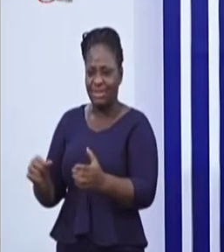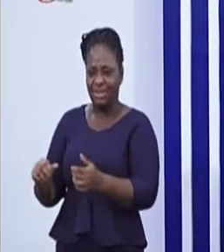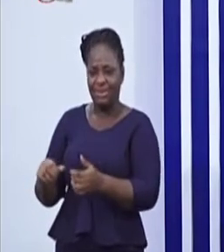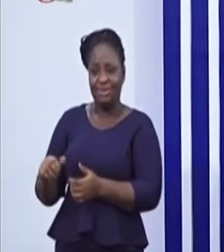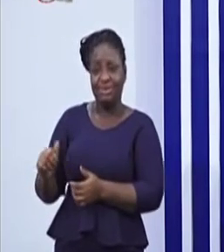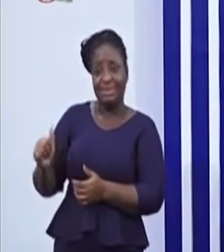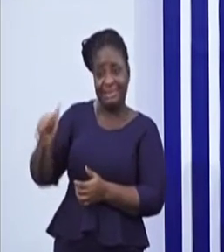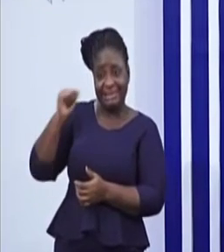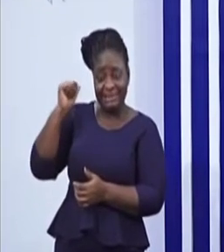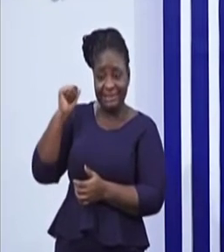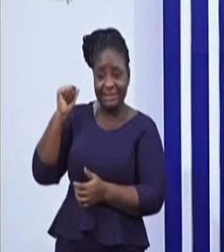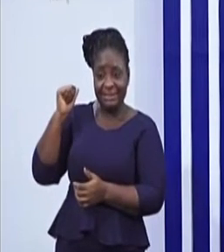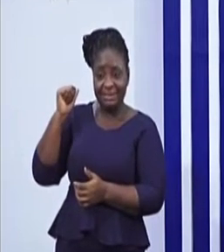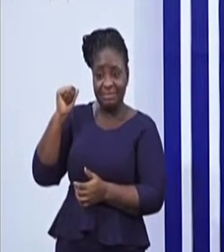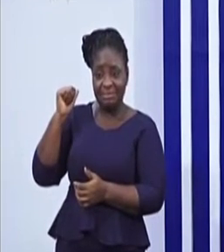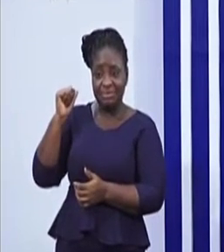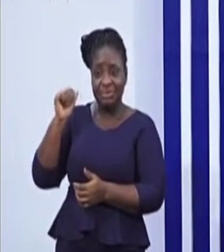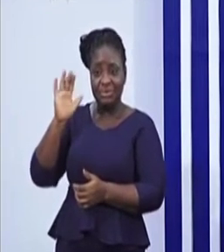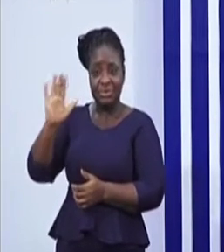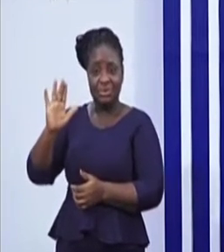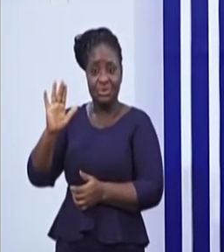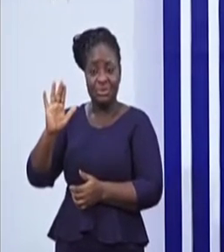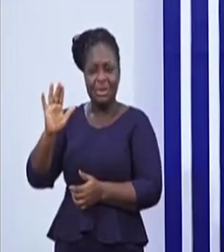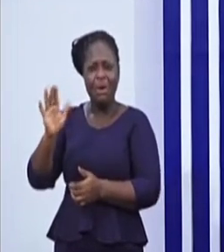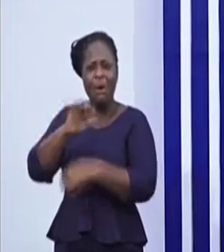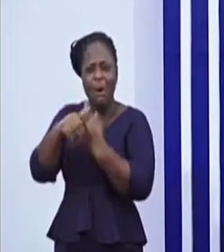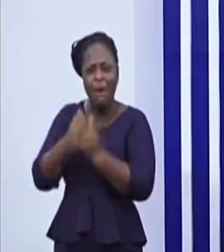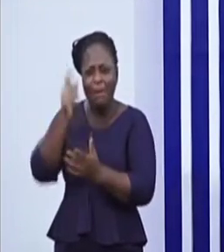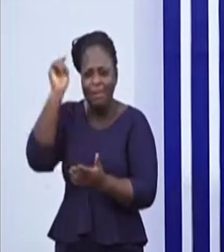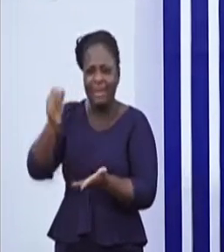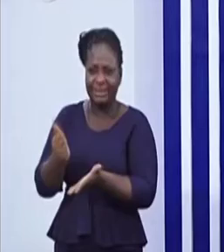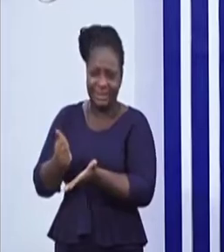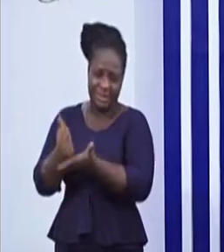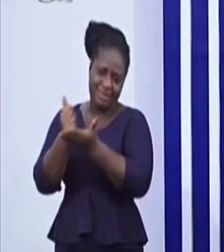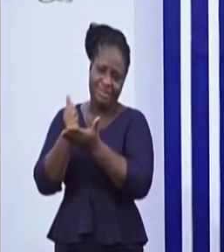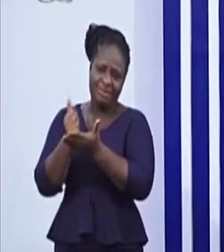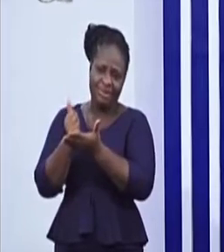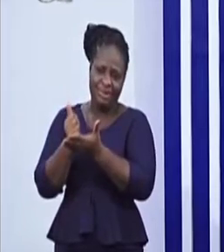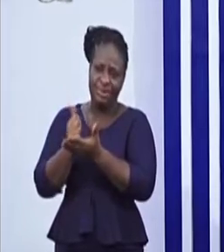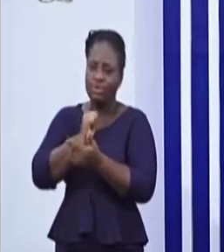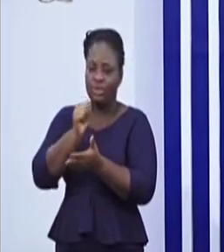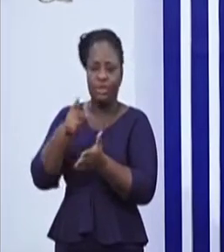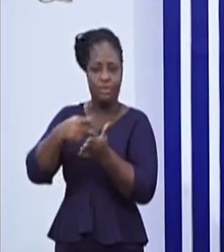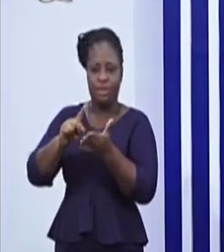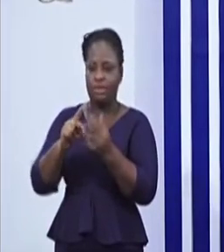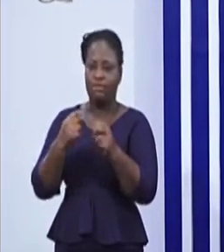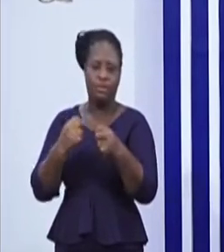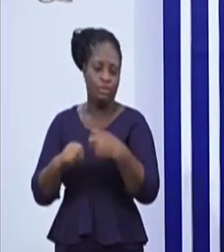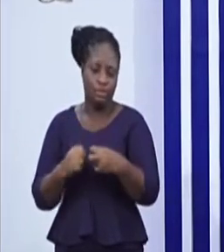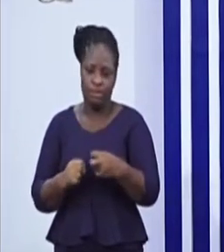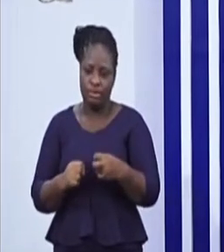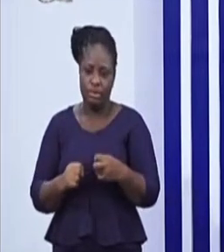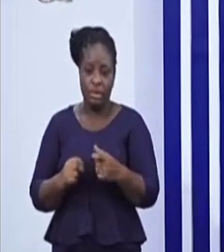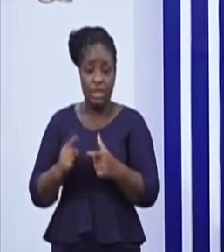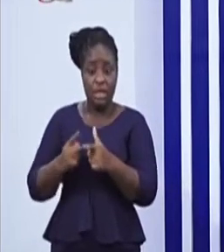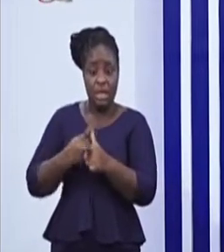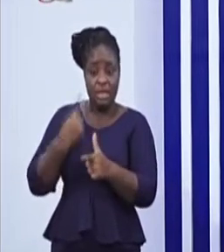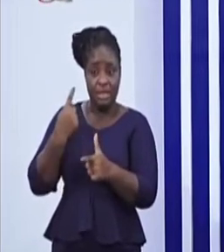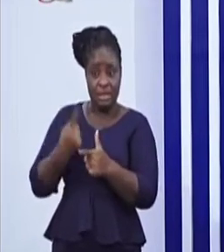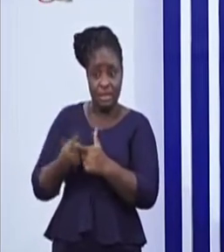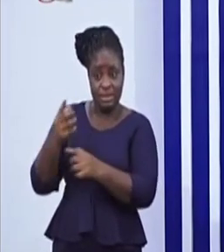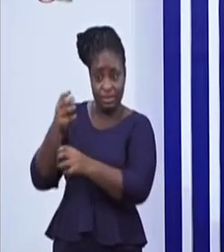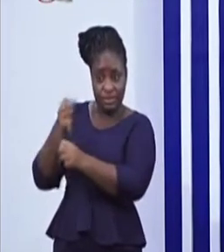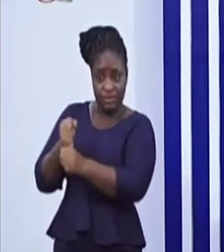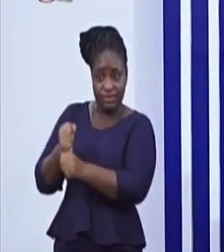centers being put up there, you understand that we all have to be a part of the solution and not a part of the problem. At our next briefing on Thursday,